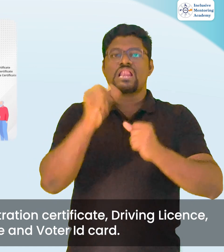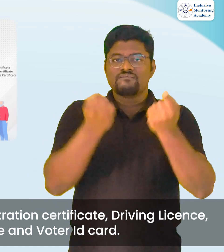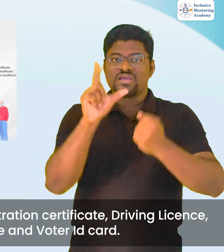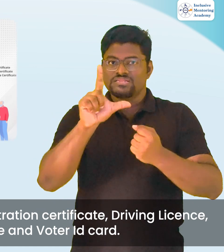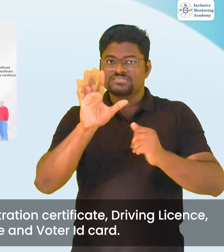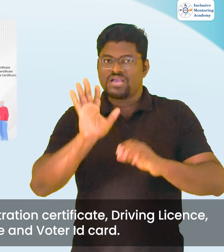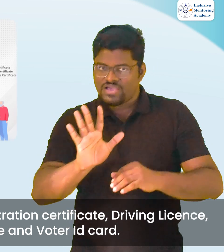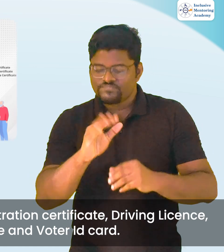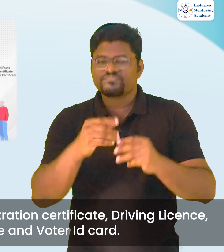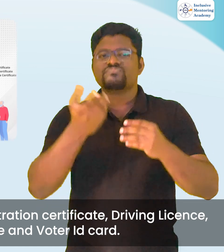voter ID card.